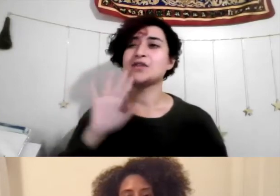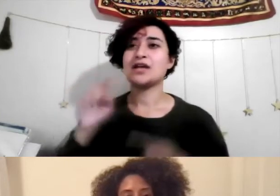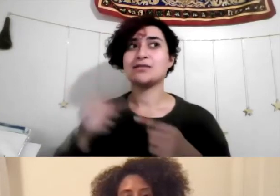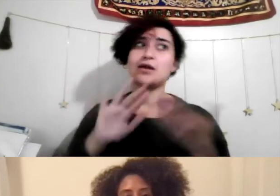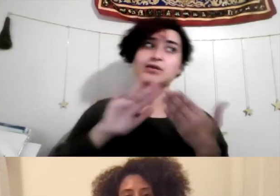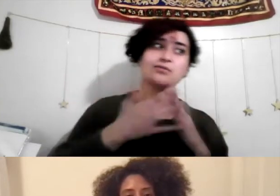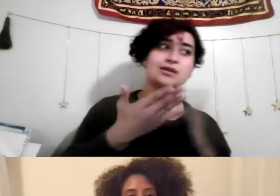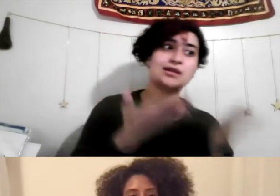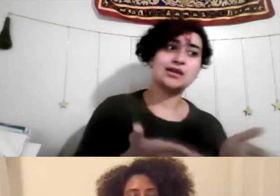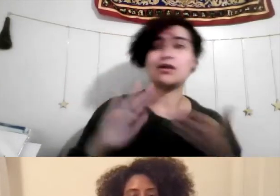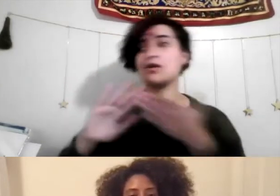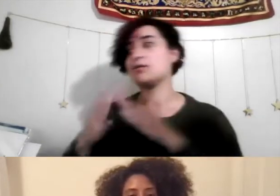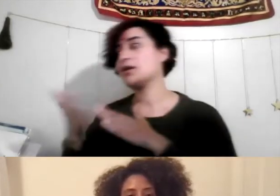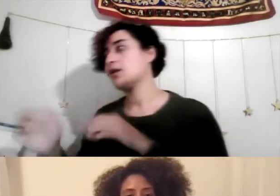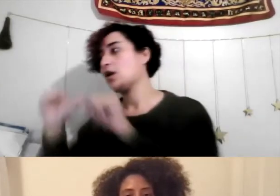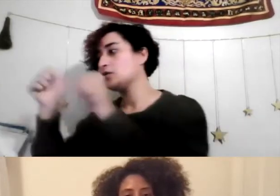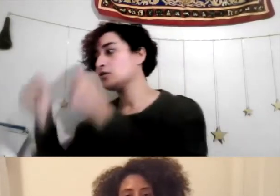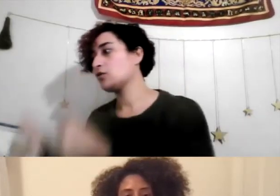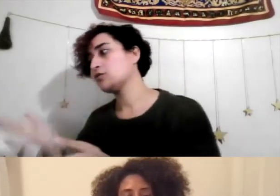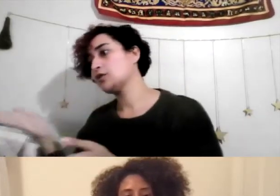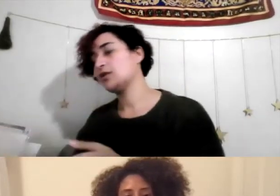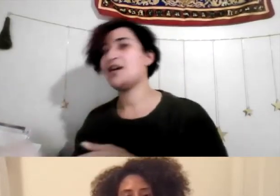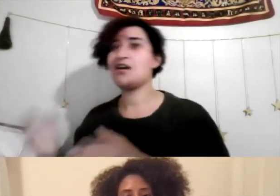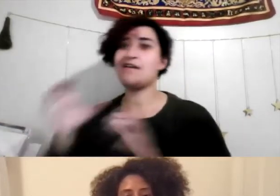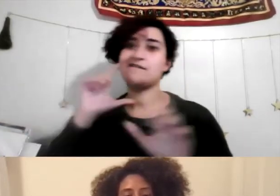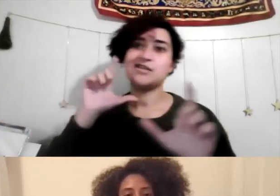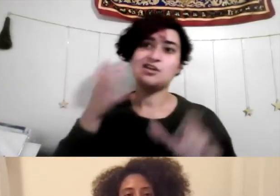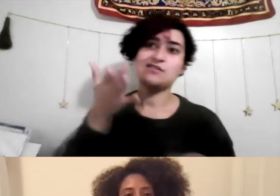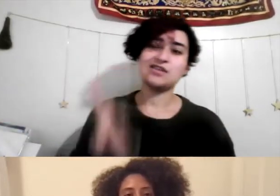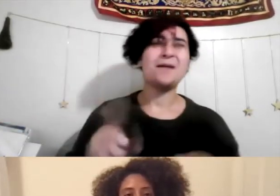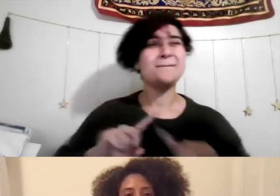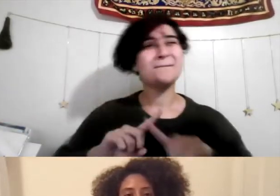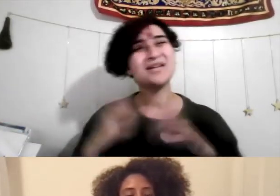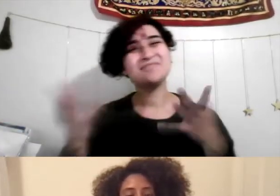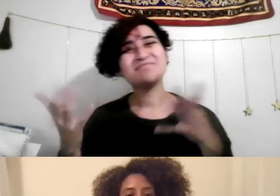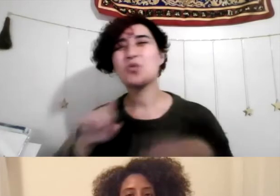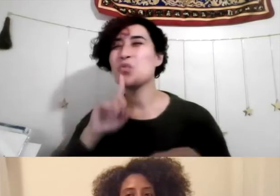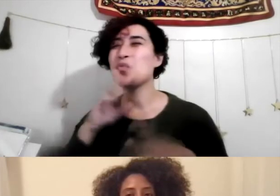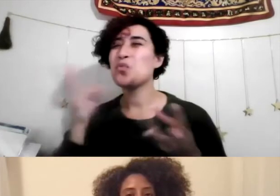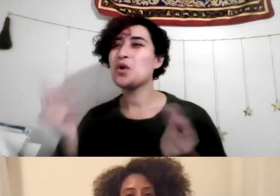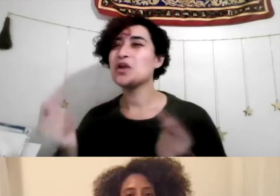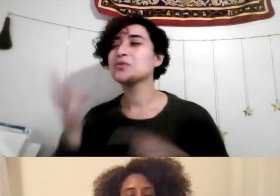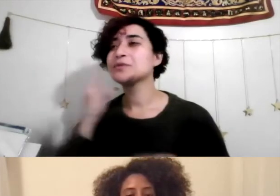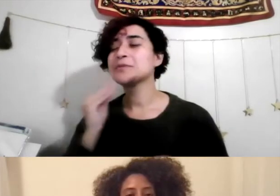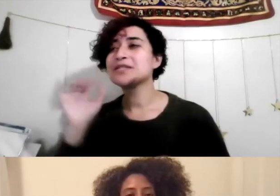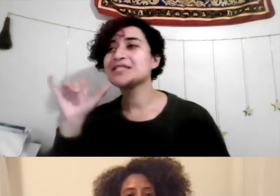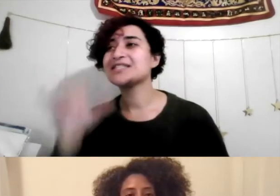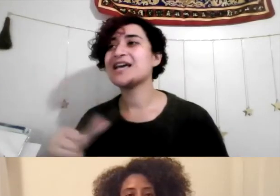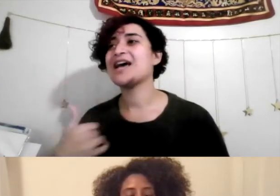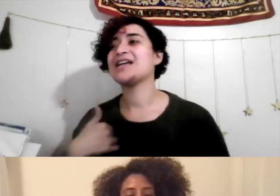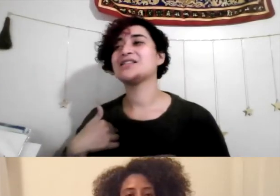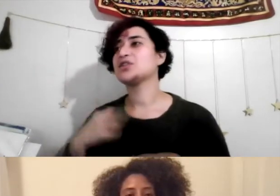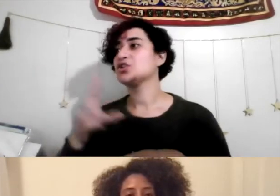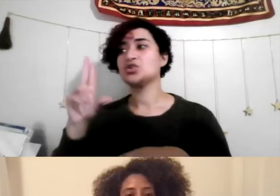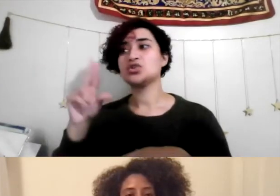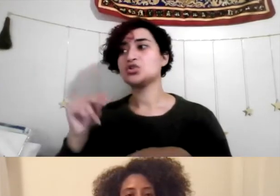and I could have talked about sculpture over here, I could have talked about photography over here, but what you experience is that there is no clocking in and clocking out. There